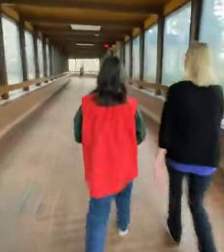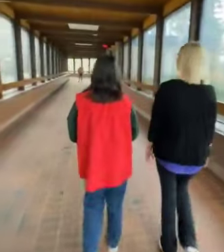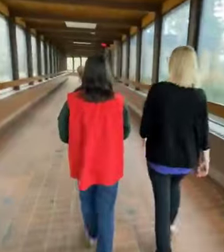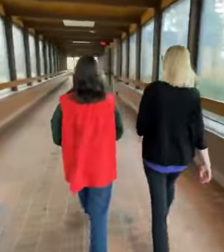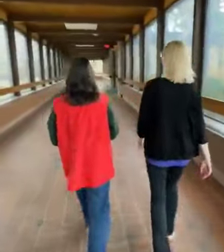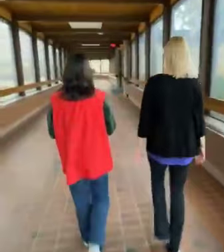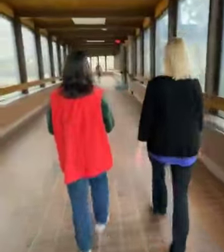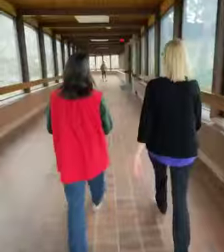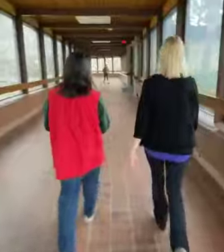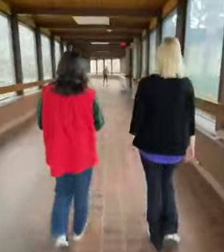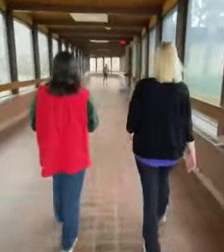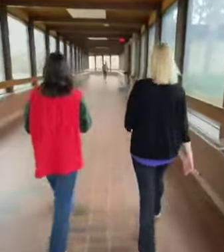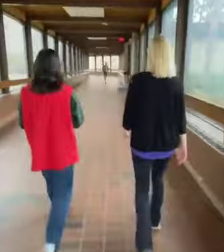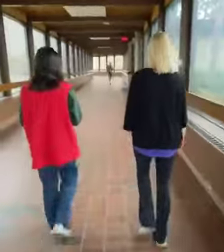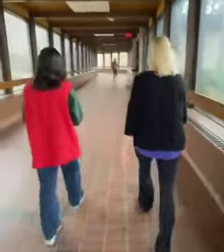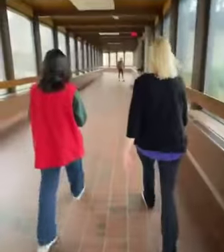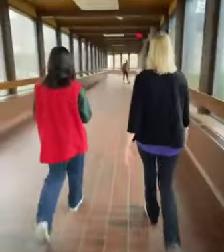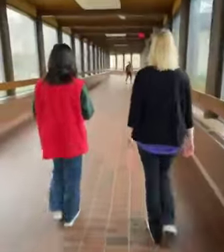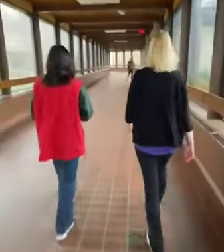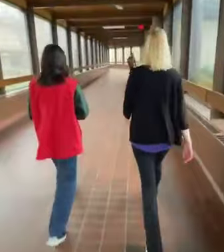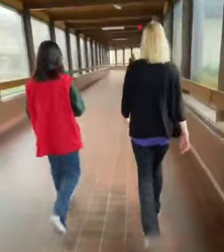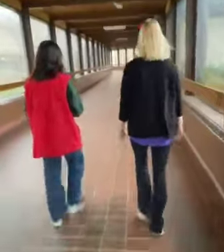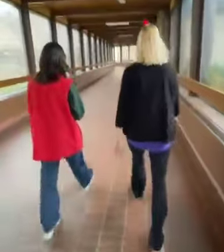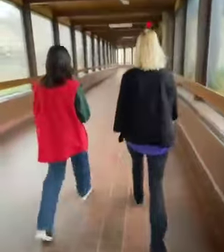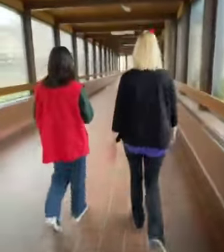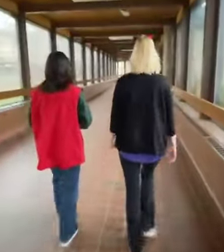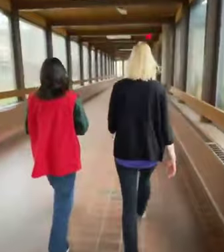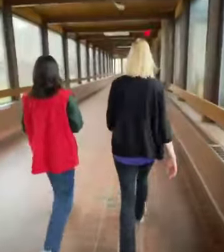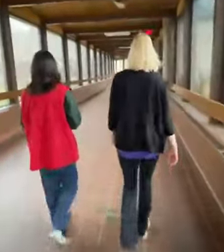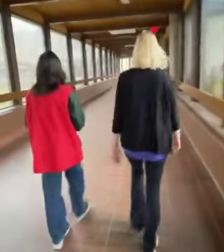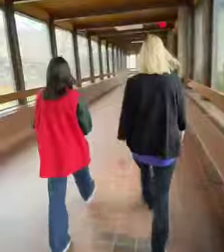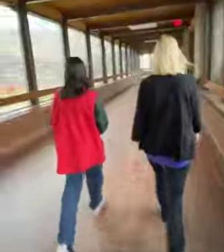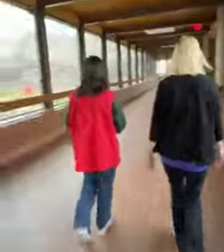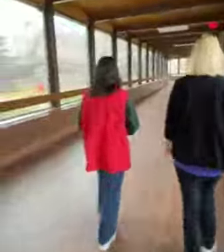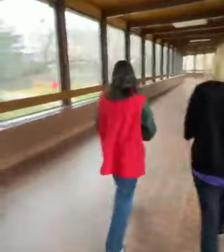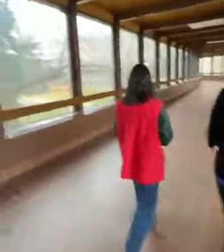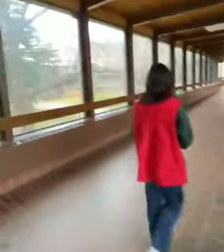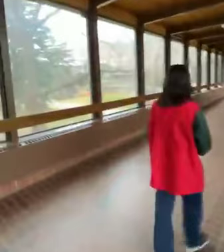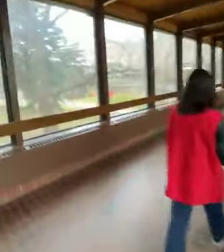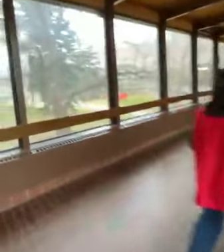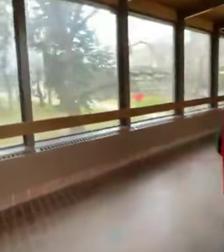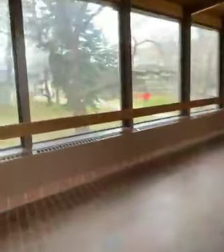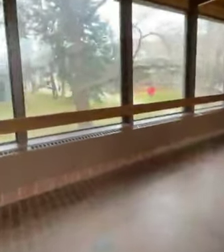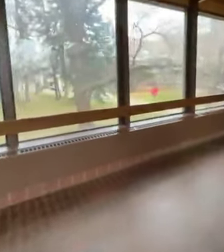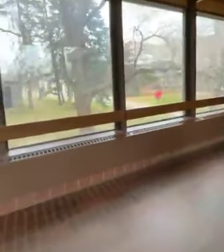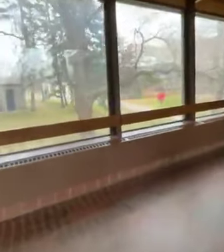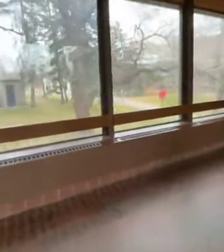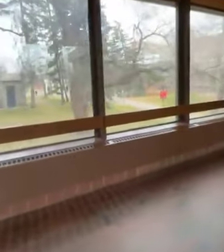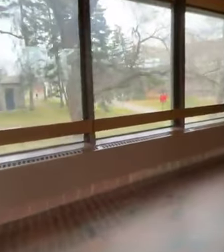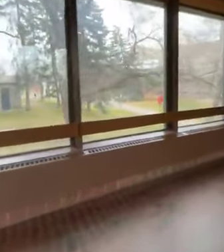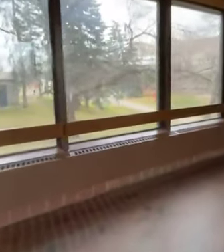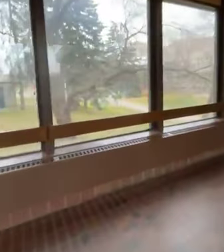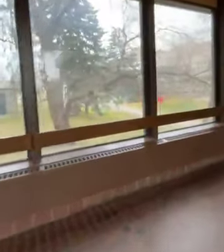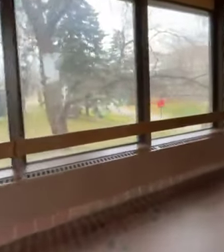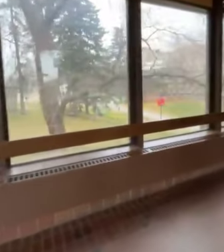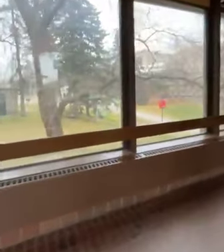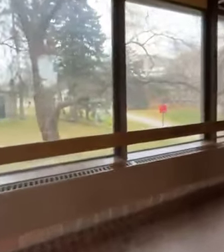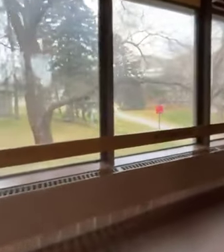But I don't like eating on my gas like that, so I don't like the driveway either.